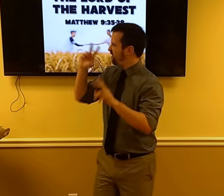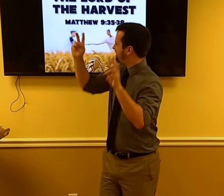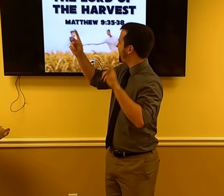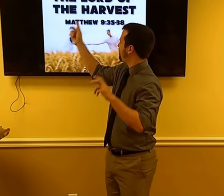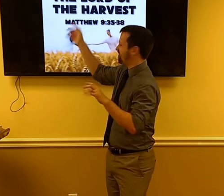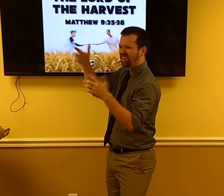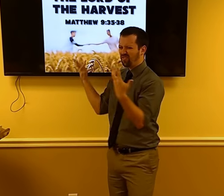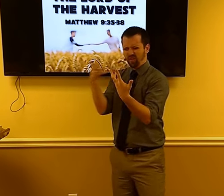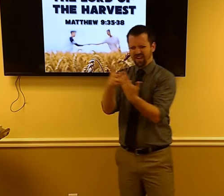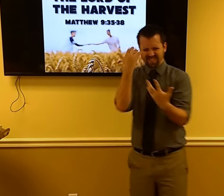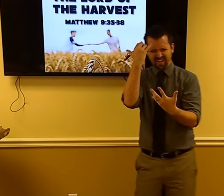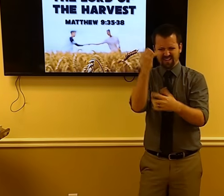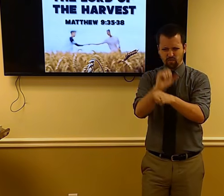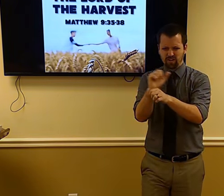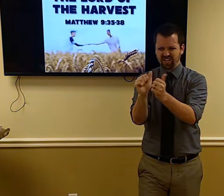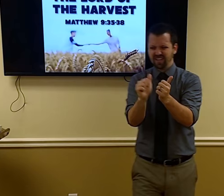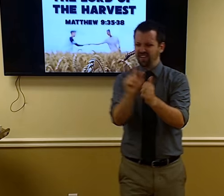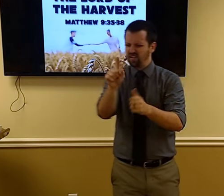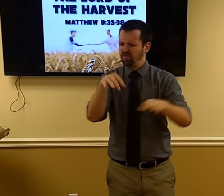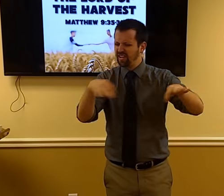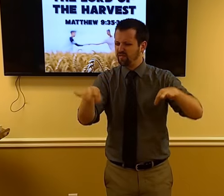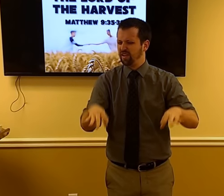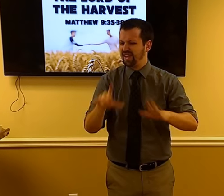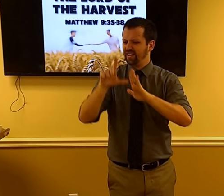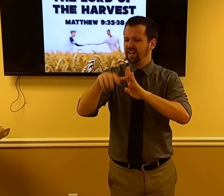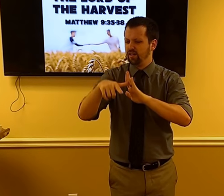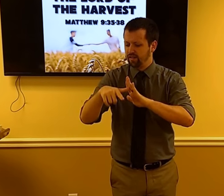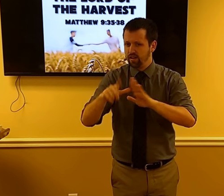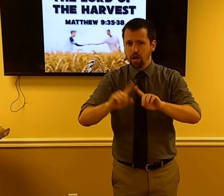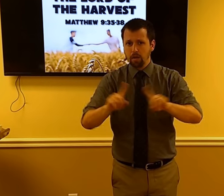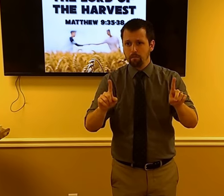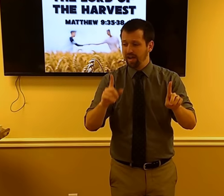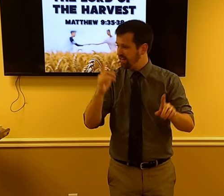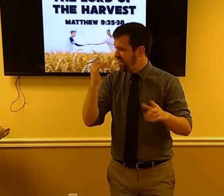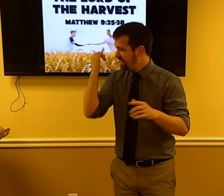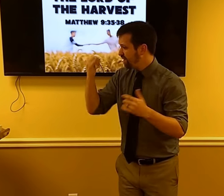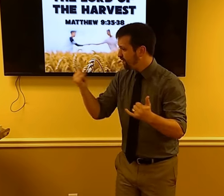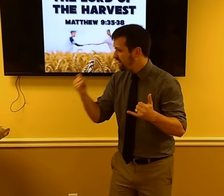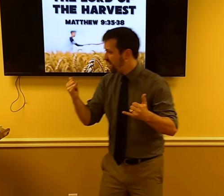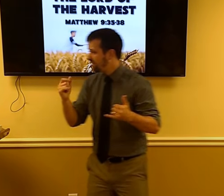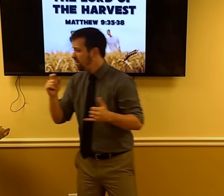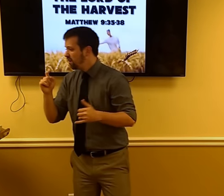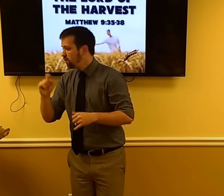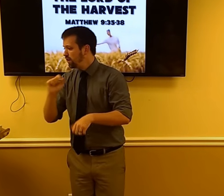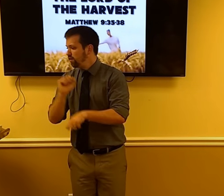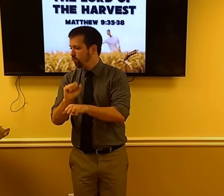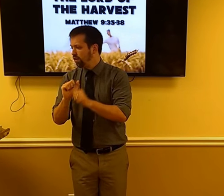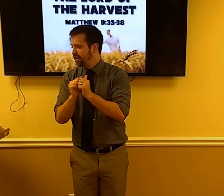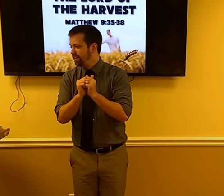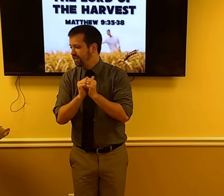that title doesn't really match that idea, working together. I'm going to explain that later. But the idea for today is we need to work